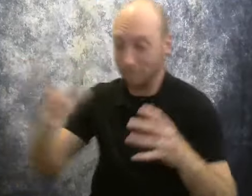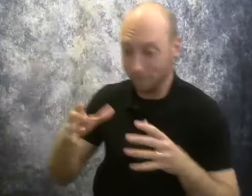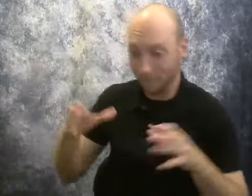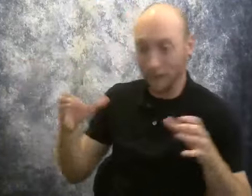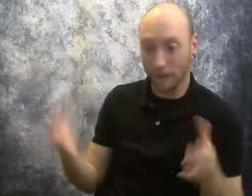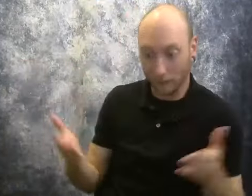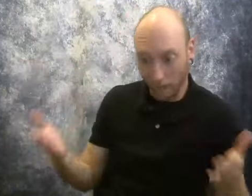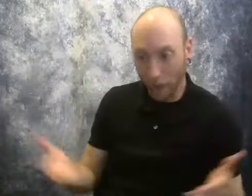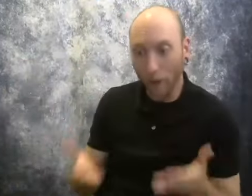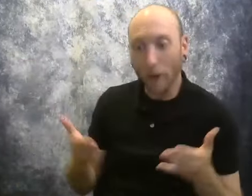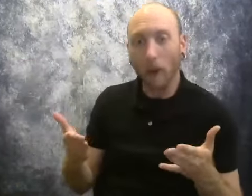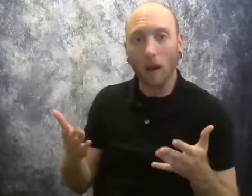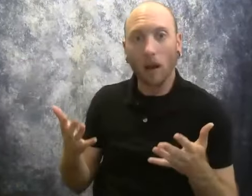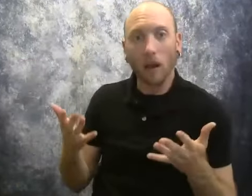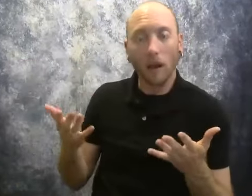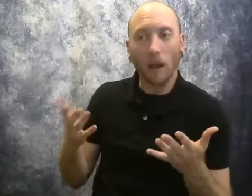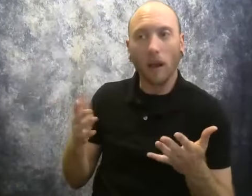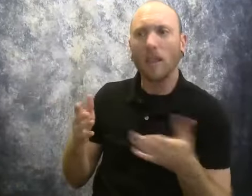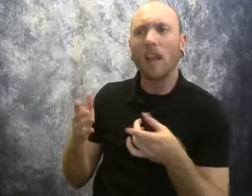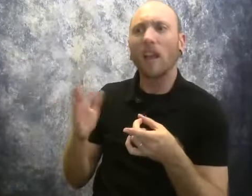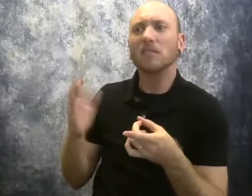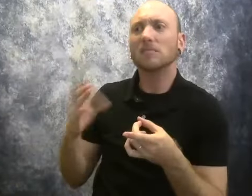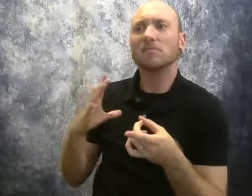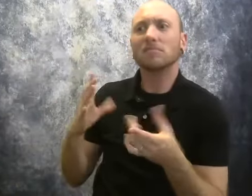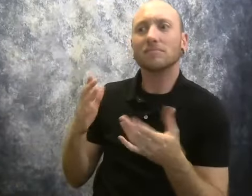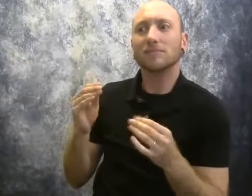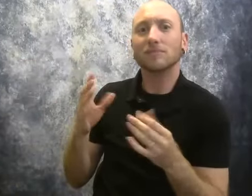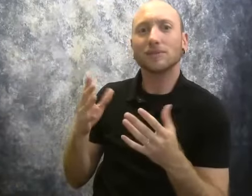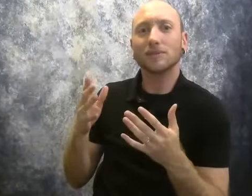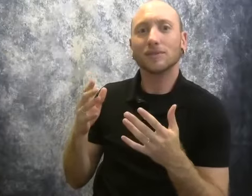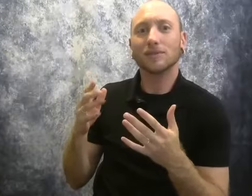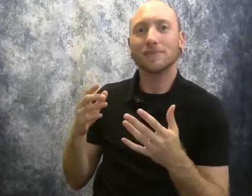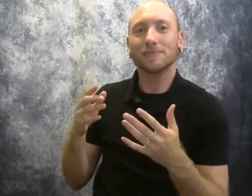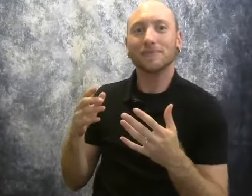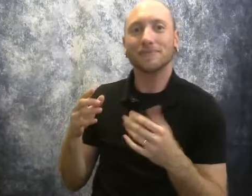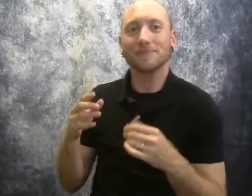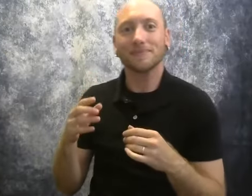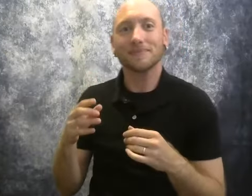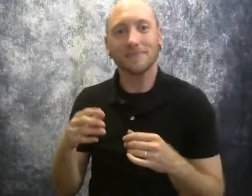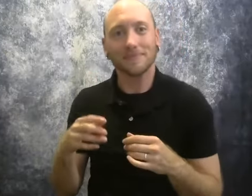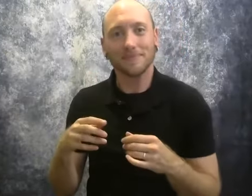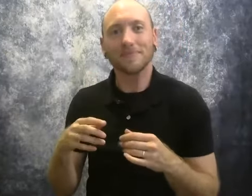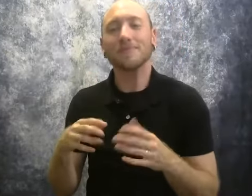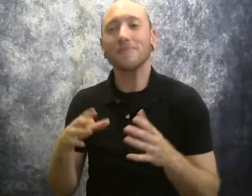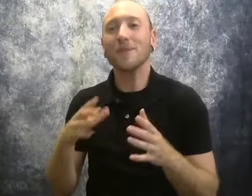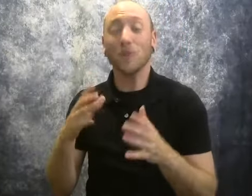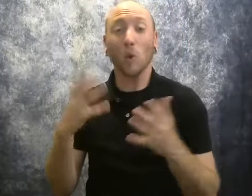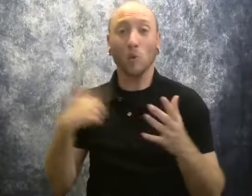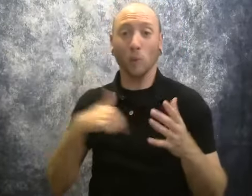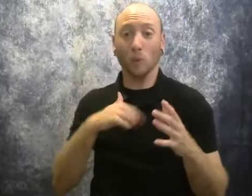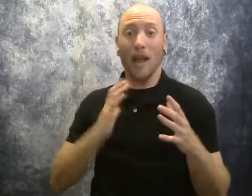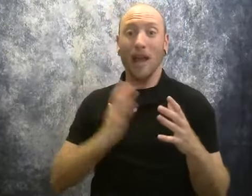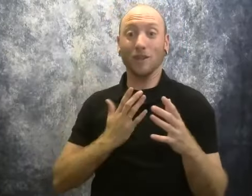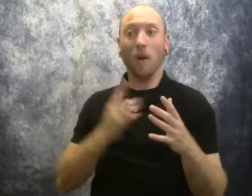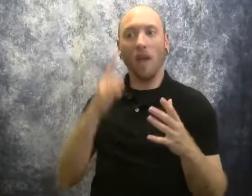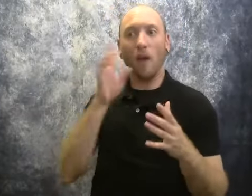and they were shambling in like a bunch of sheep and didn't have much care in the world. And so he threw us all out and said, come back and set your